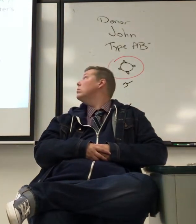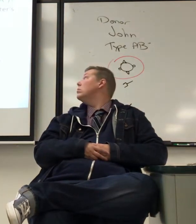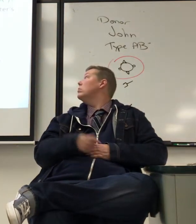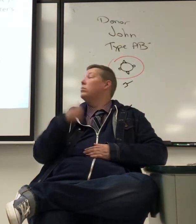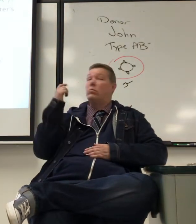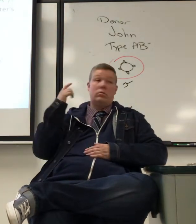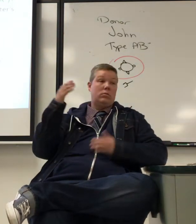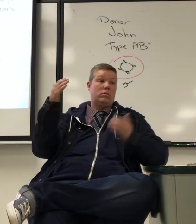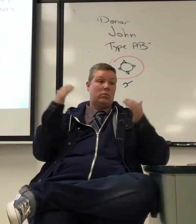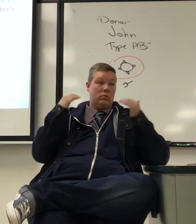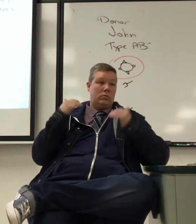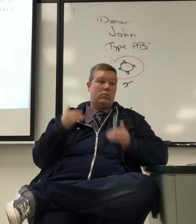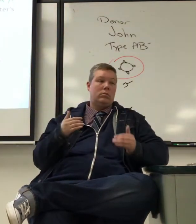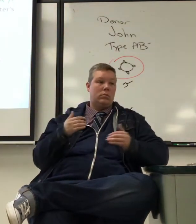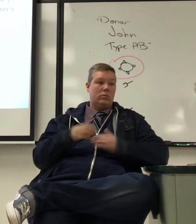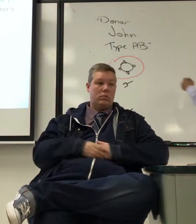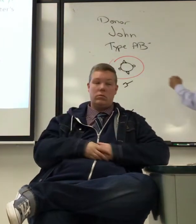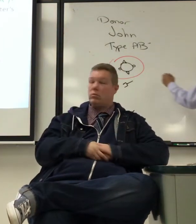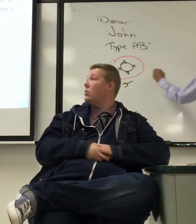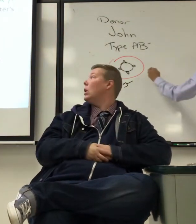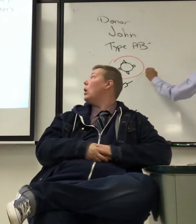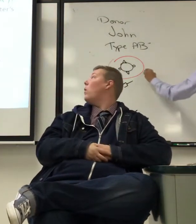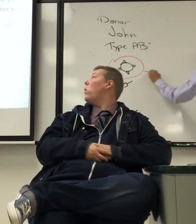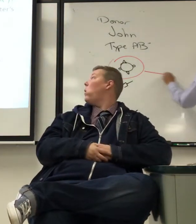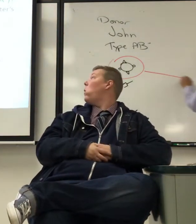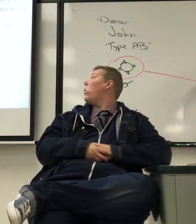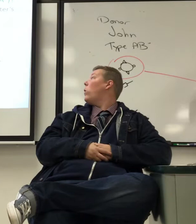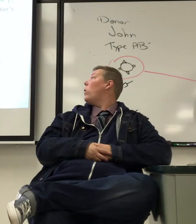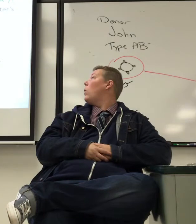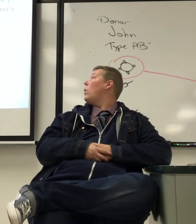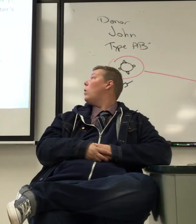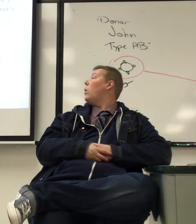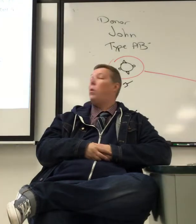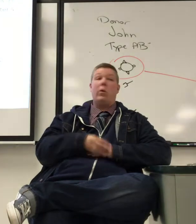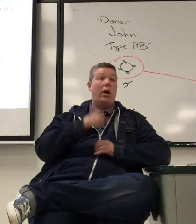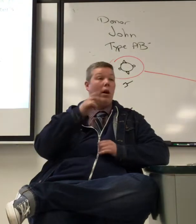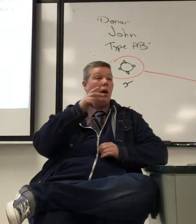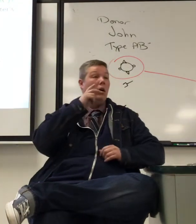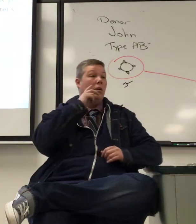Okay, here's the problem. So if Peter receives this blood,